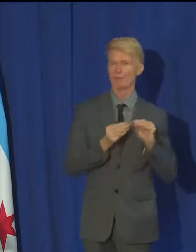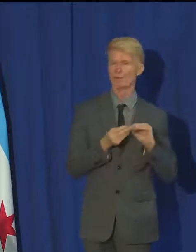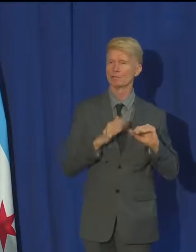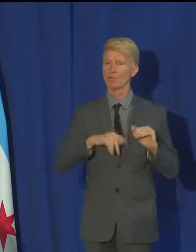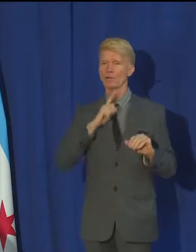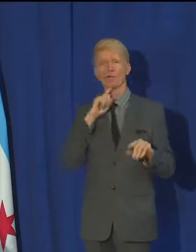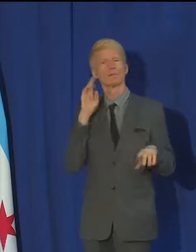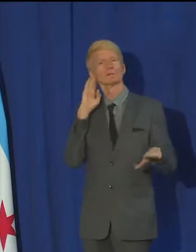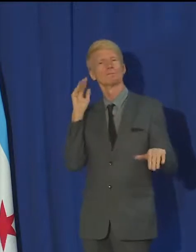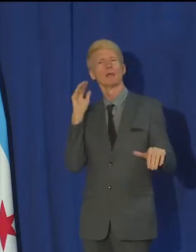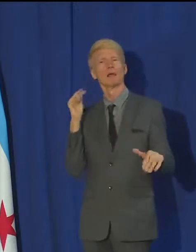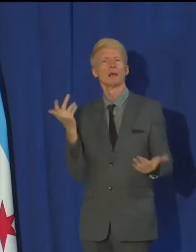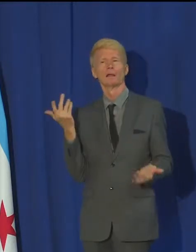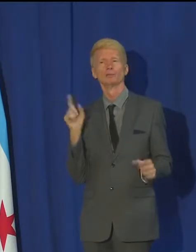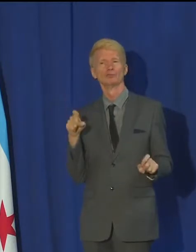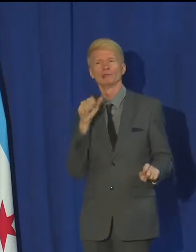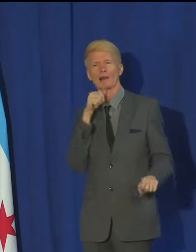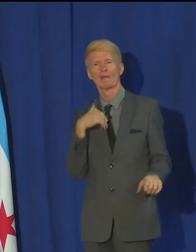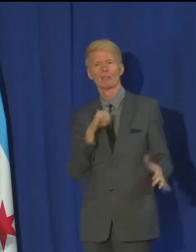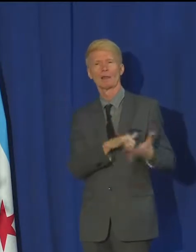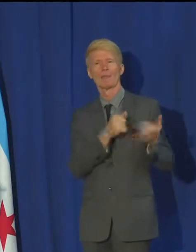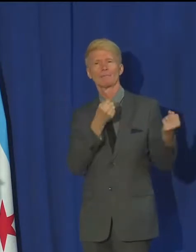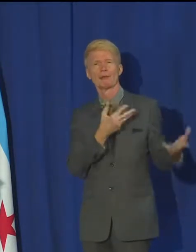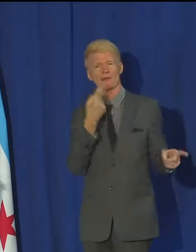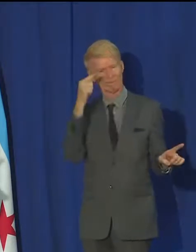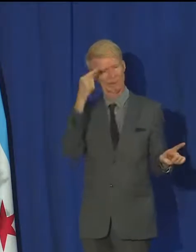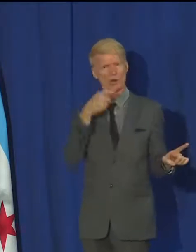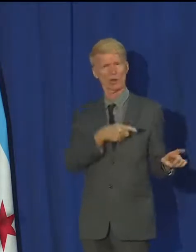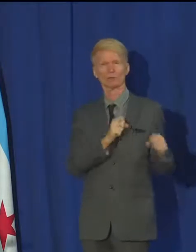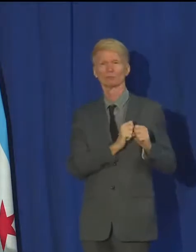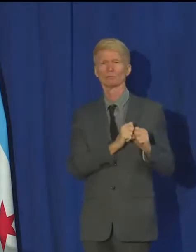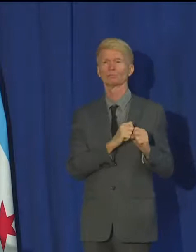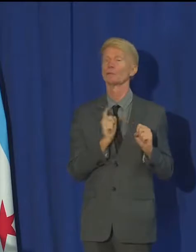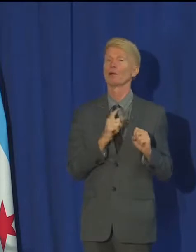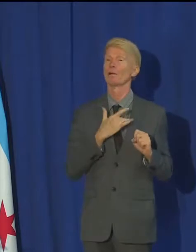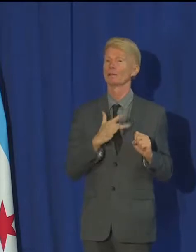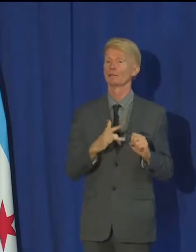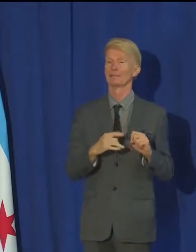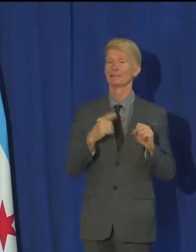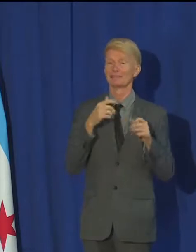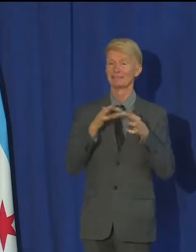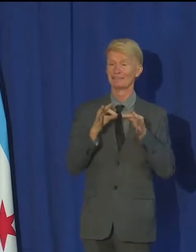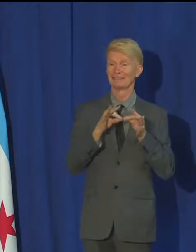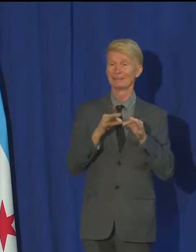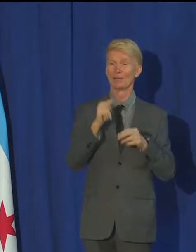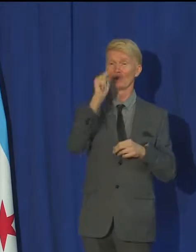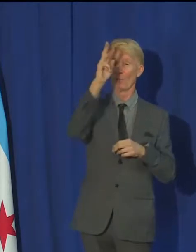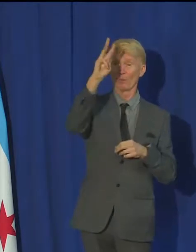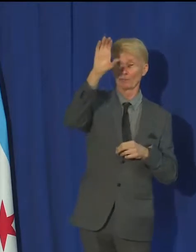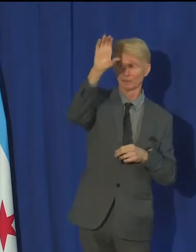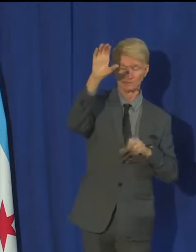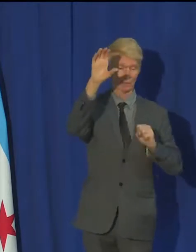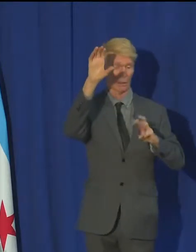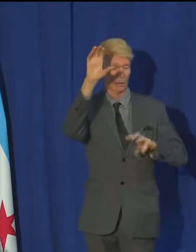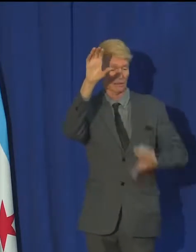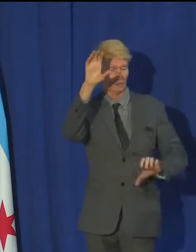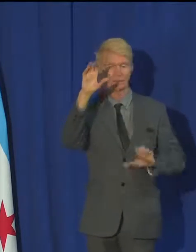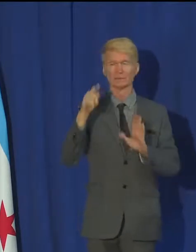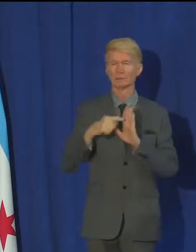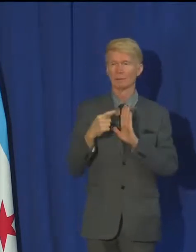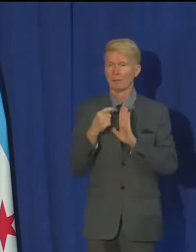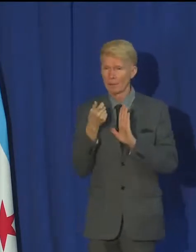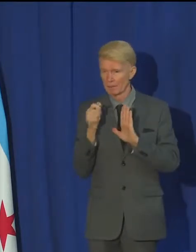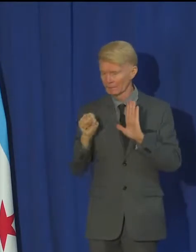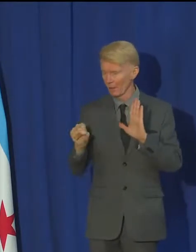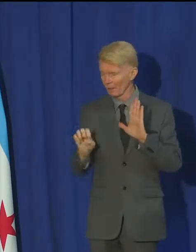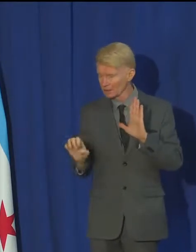would expect for a given week. We've consistently seen hotspots over the Northwest and the Southwest, and sometimes a little bit on the very far